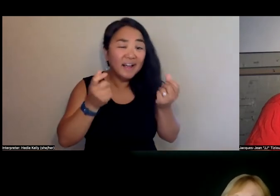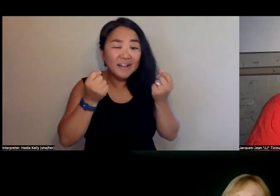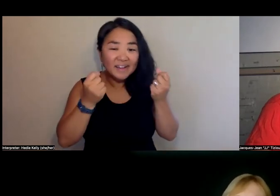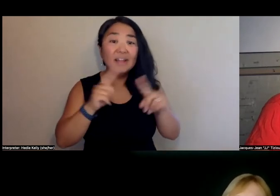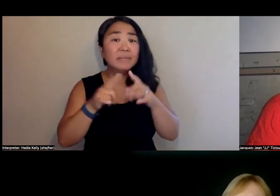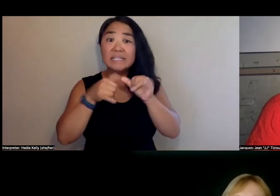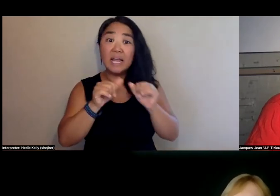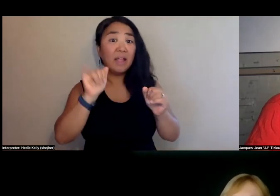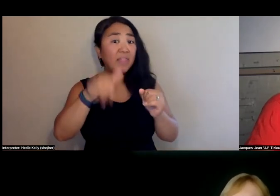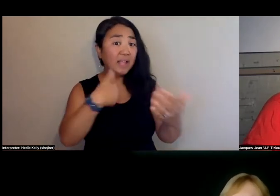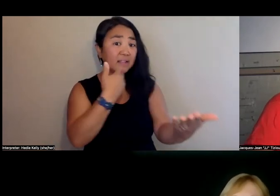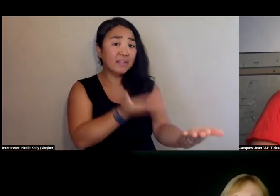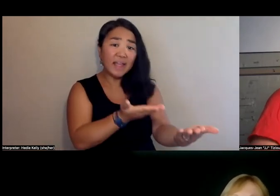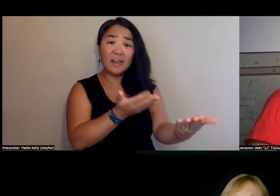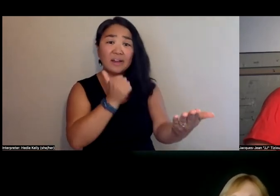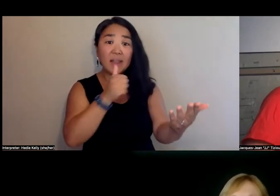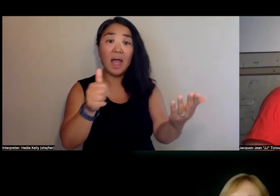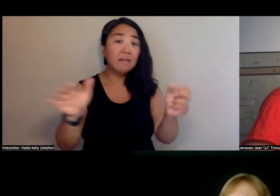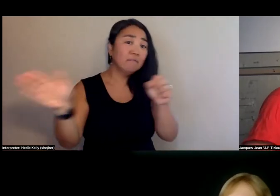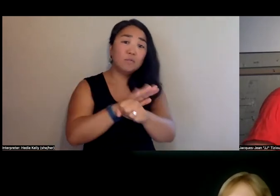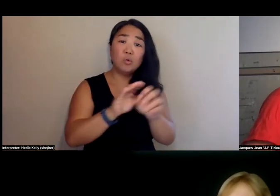and it's not all completely, like,